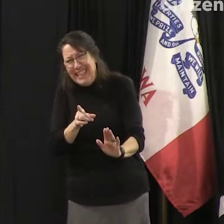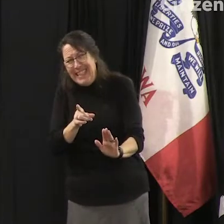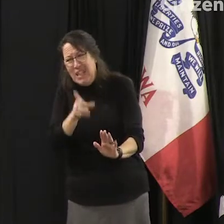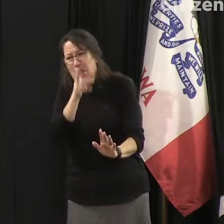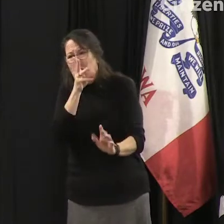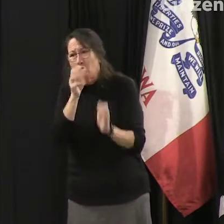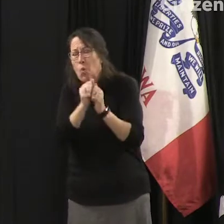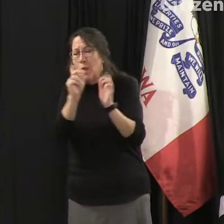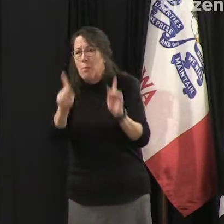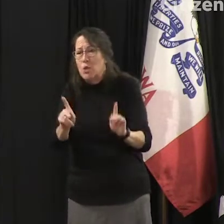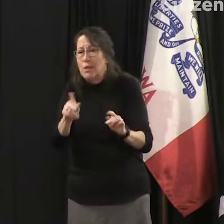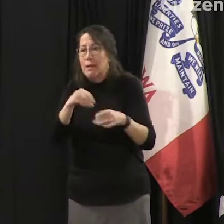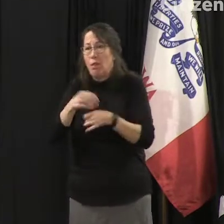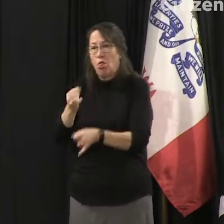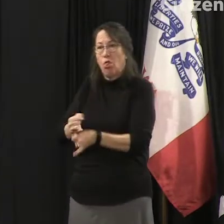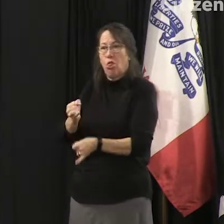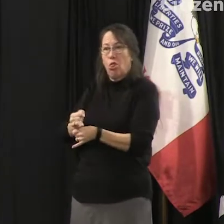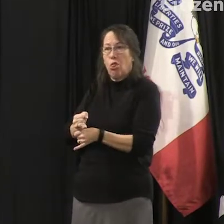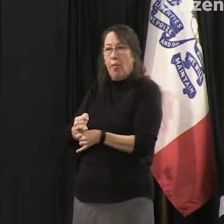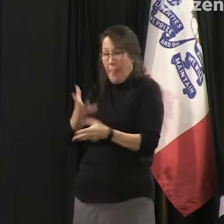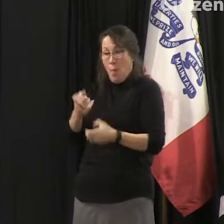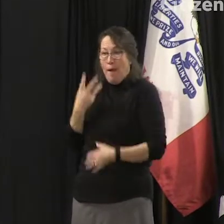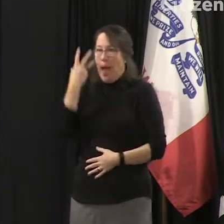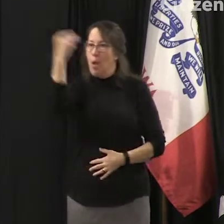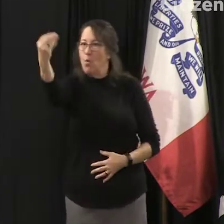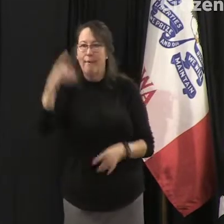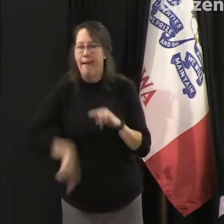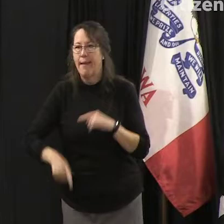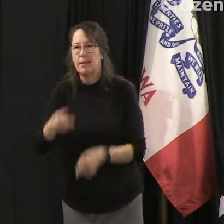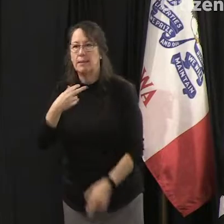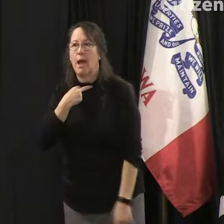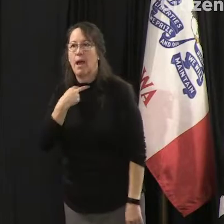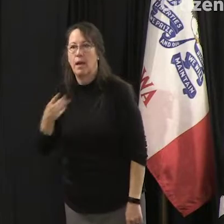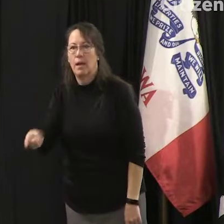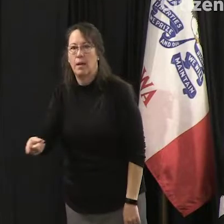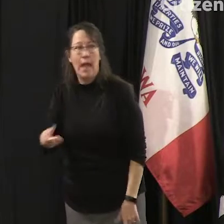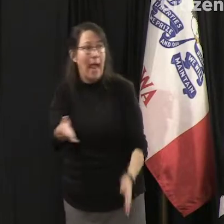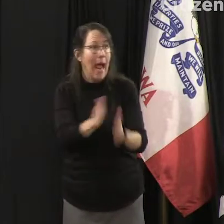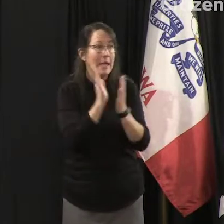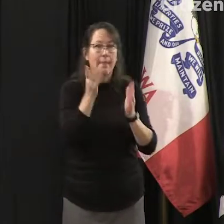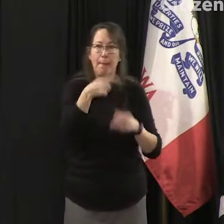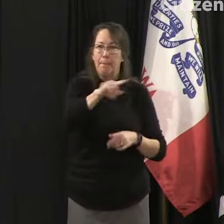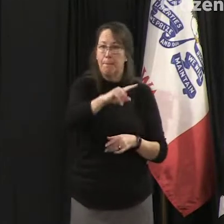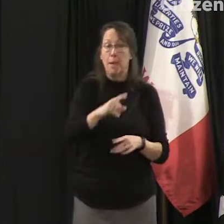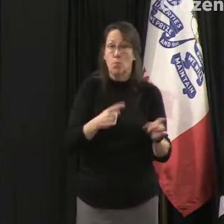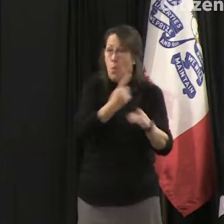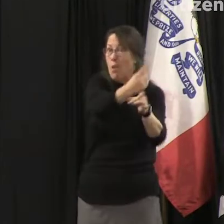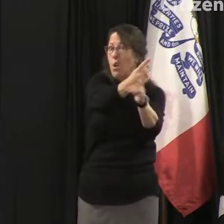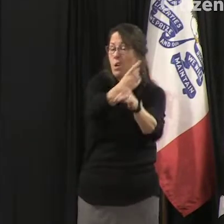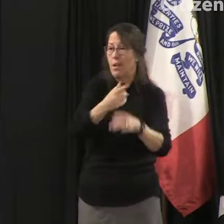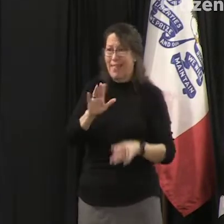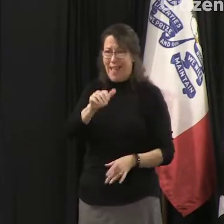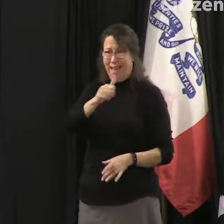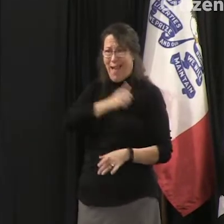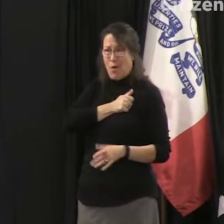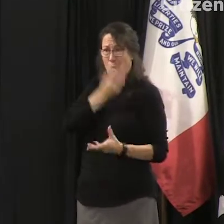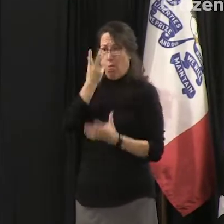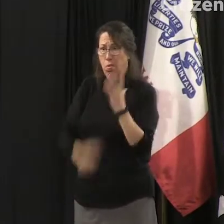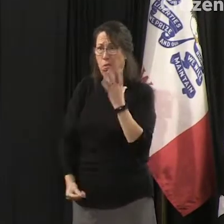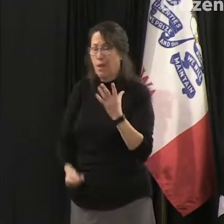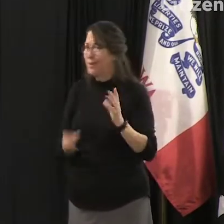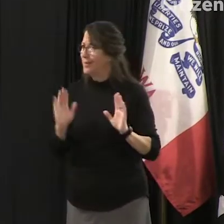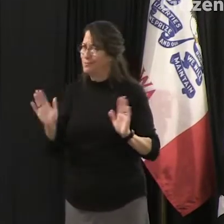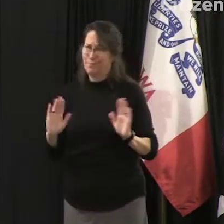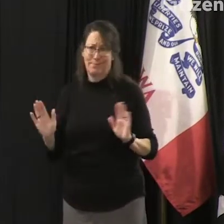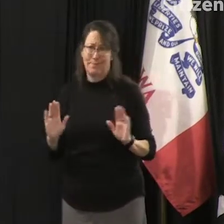talk to a person who's institutionalized against her will or his will. Exactly. And ask them if all those attitudes have been done